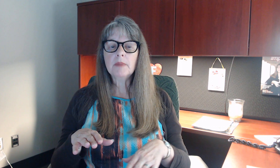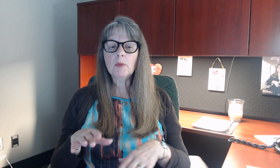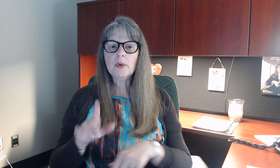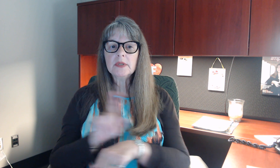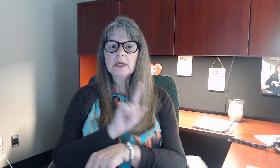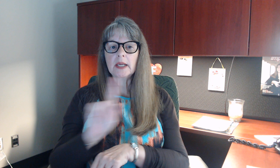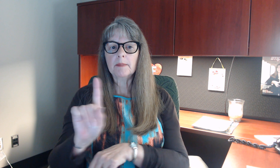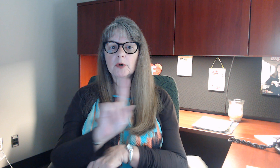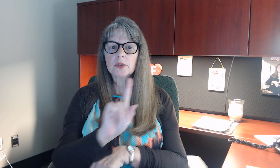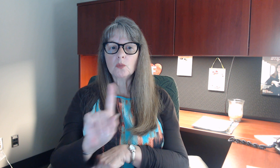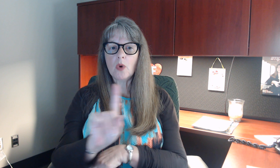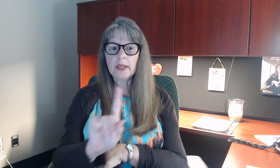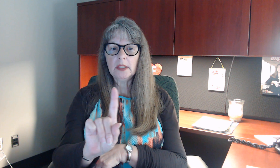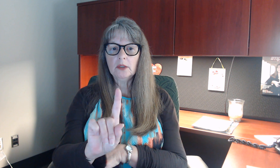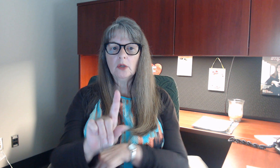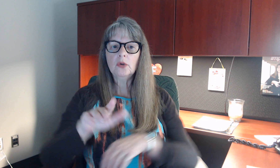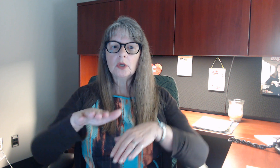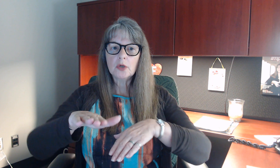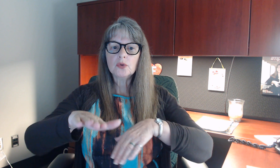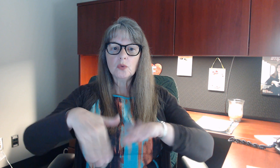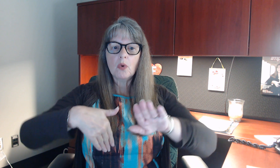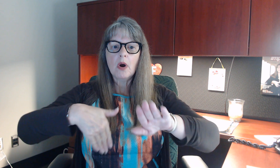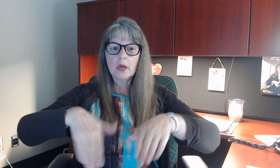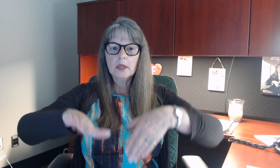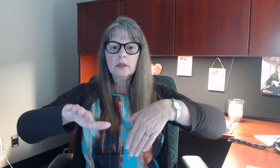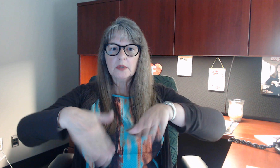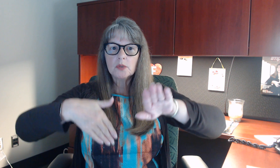we did like a person walking? You can also do walk this way.